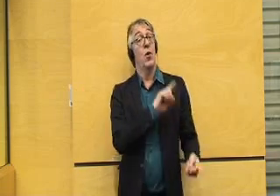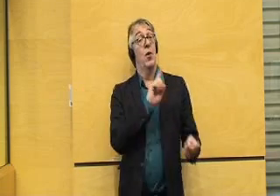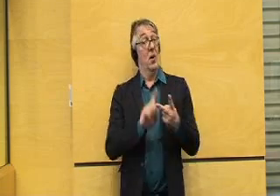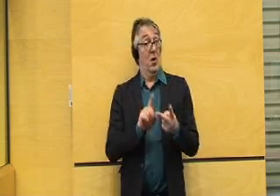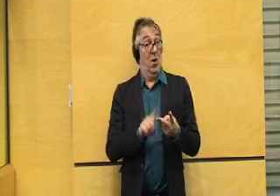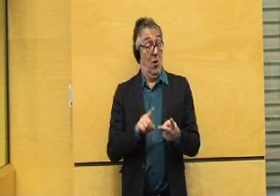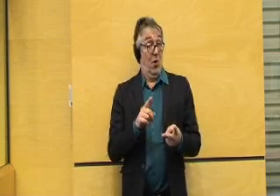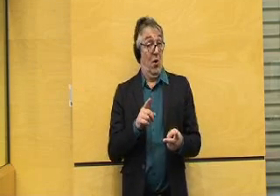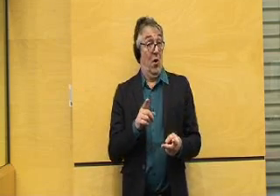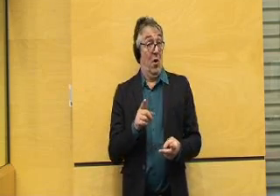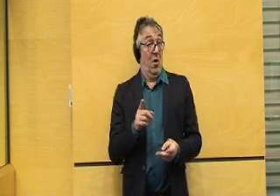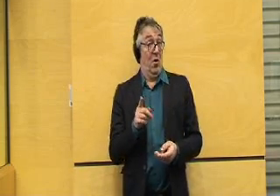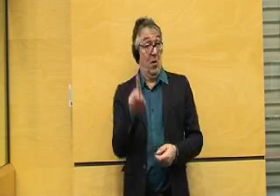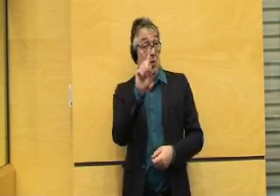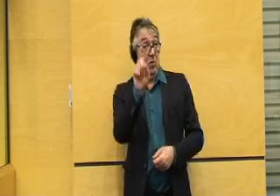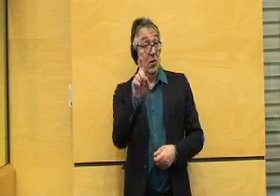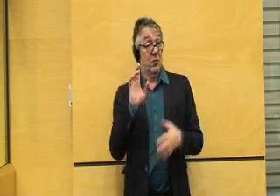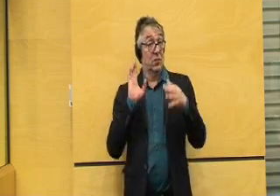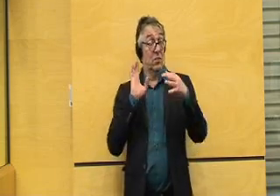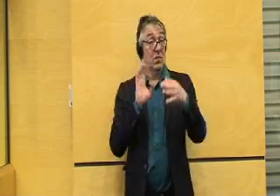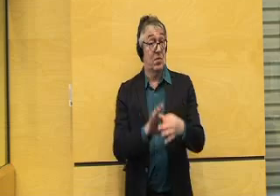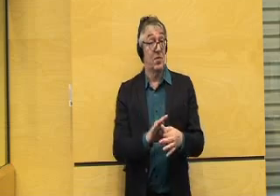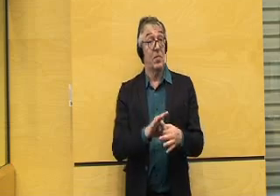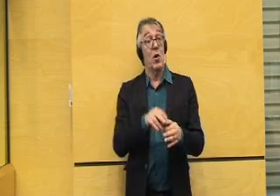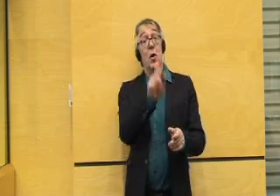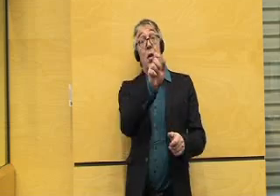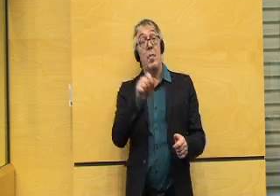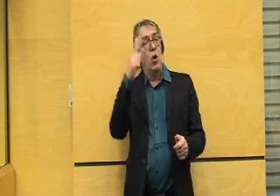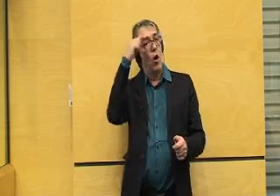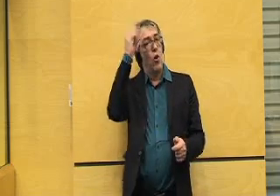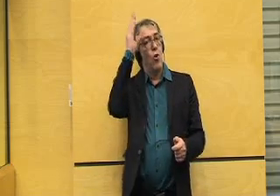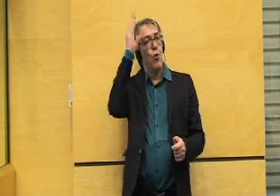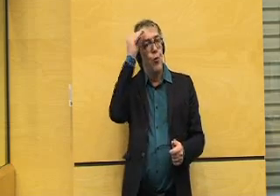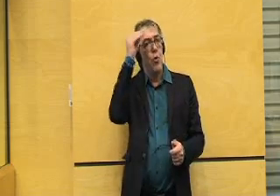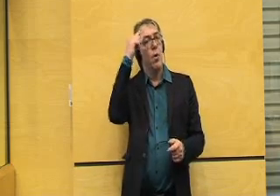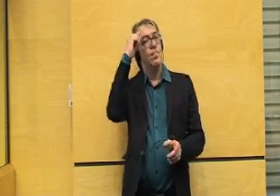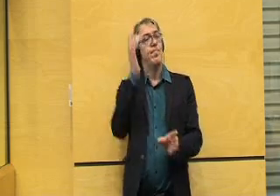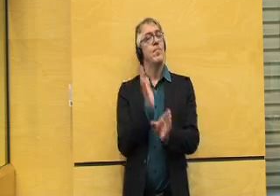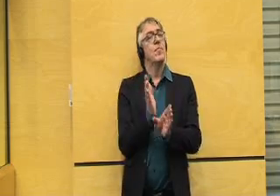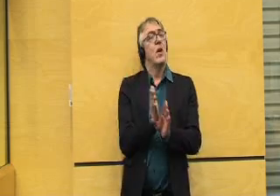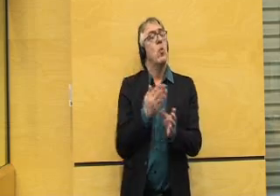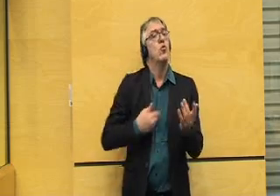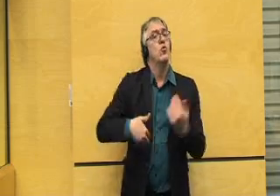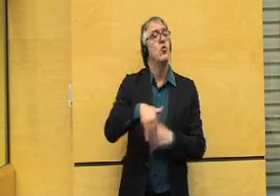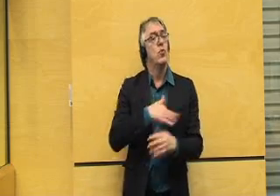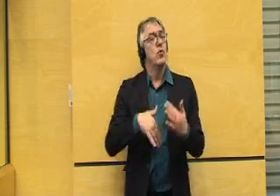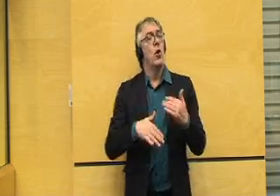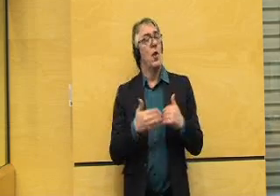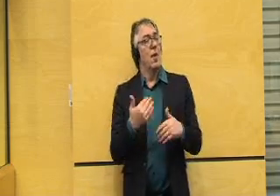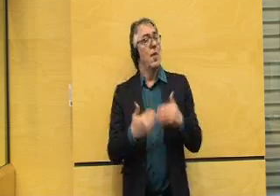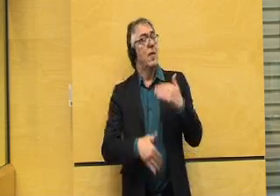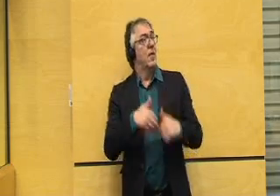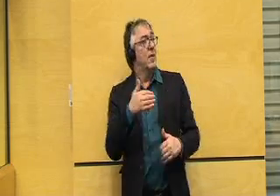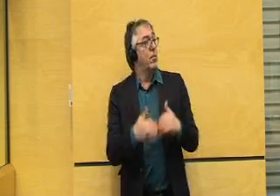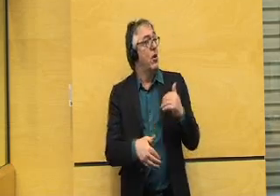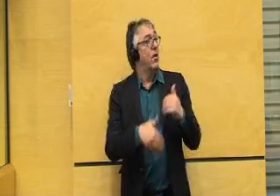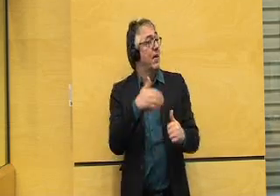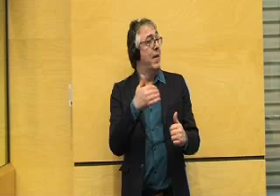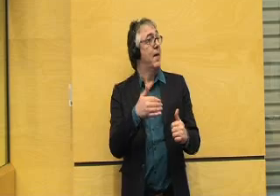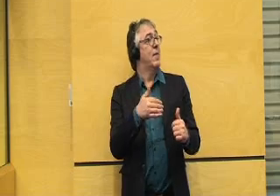and psychosocial disabilities in the whole public sector, but especially in juridical